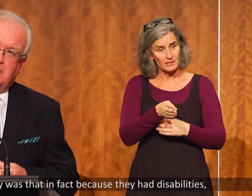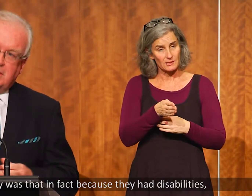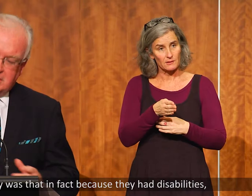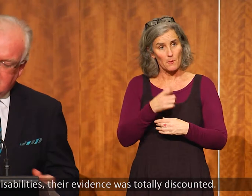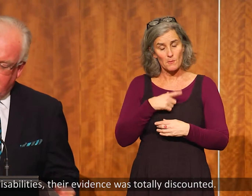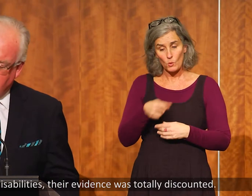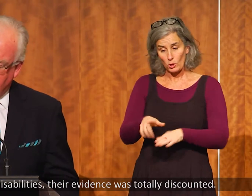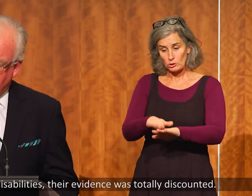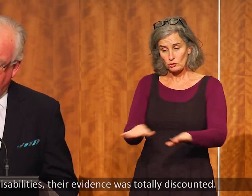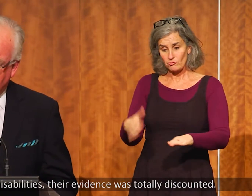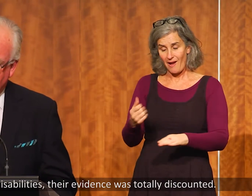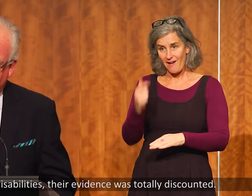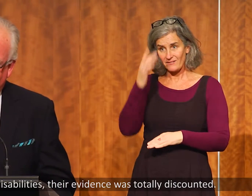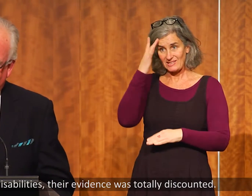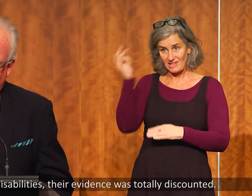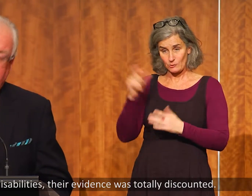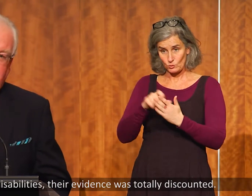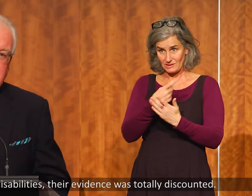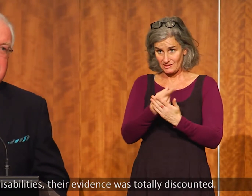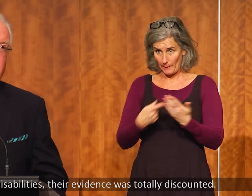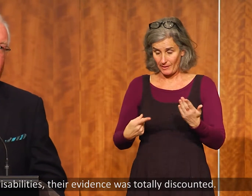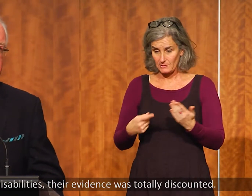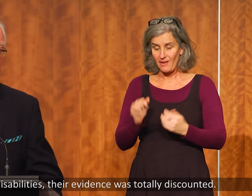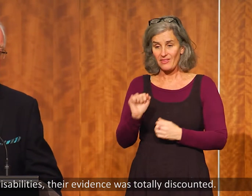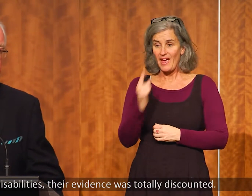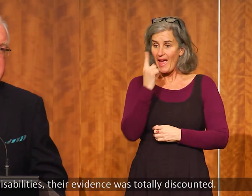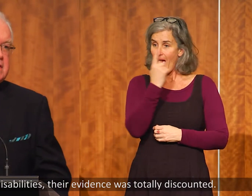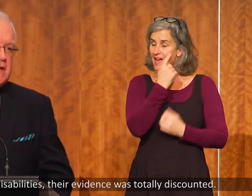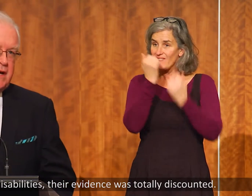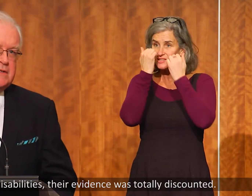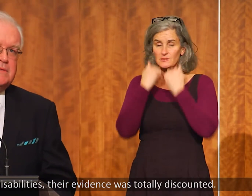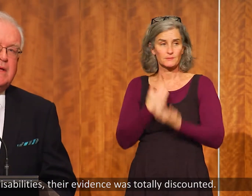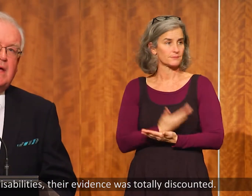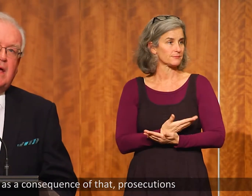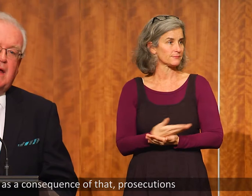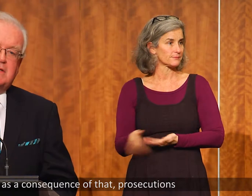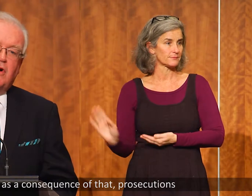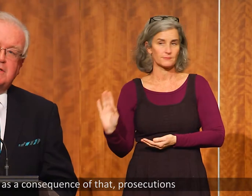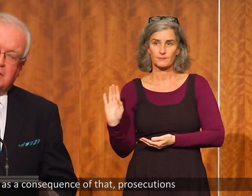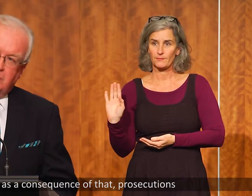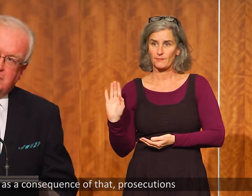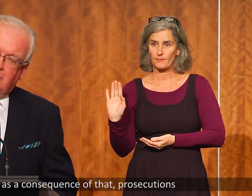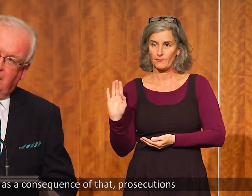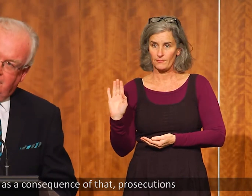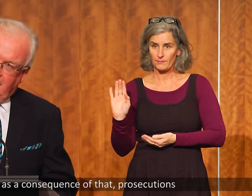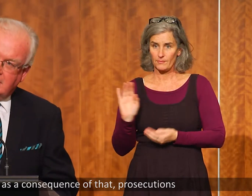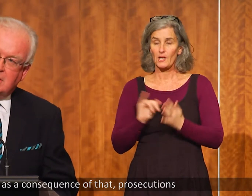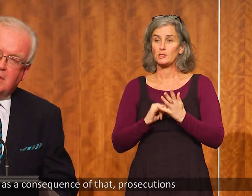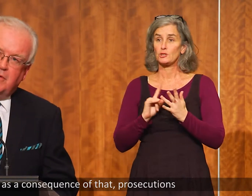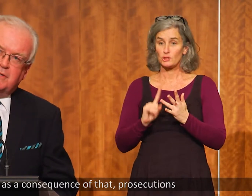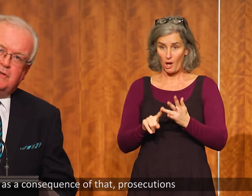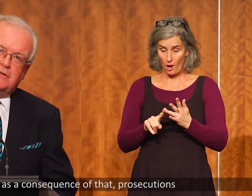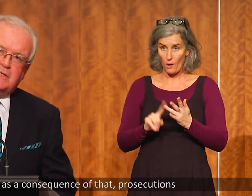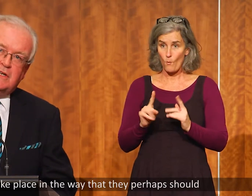had disabilities, intellectual disabilities, their evidence was totally discounted. And as a consequence of